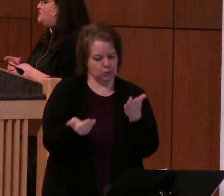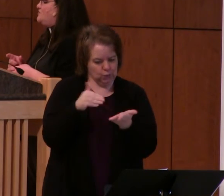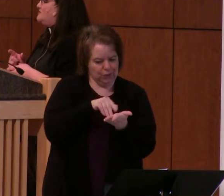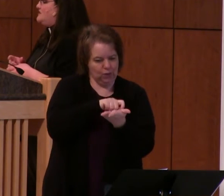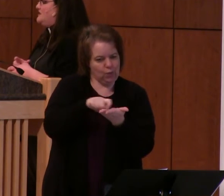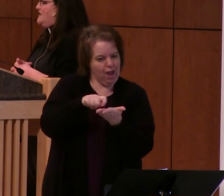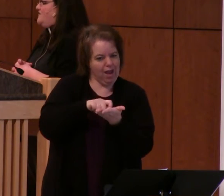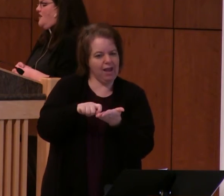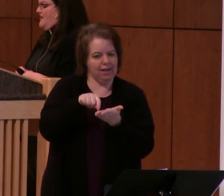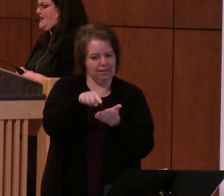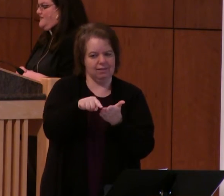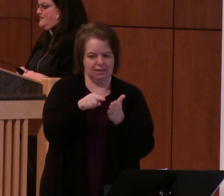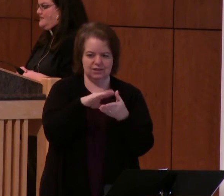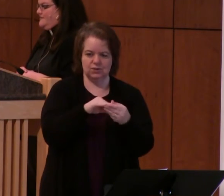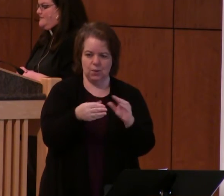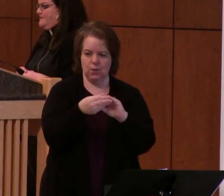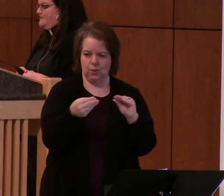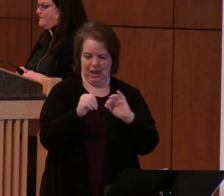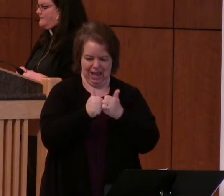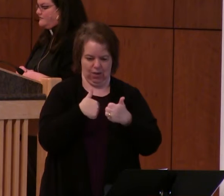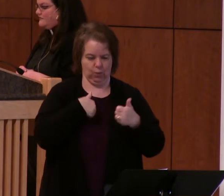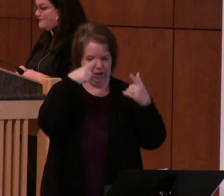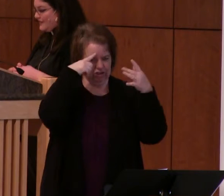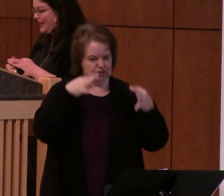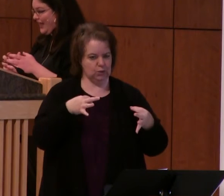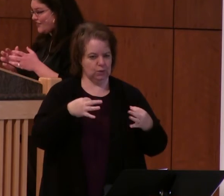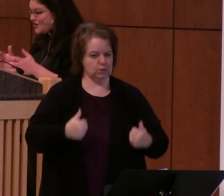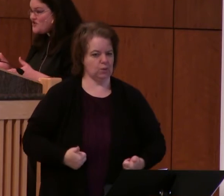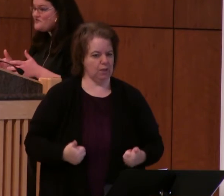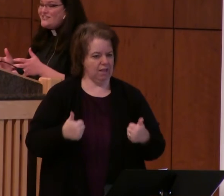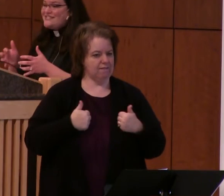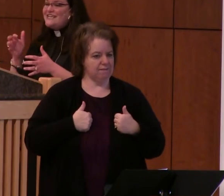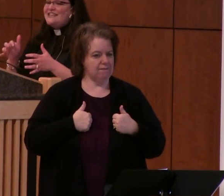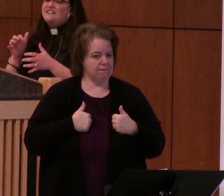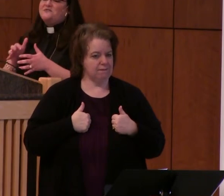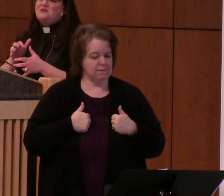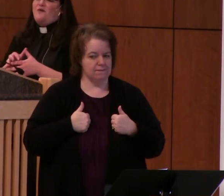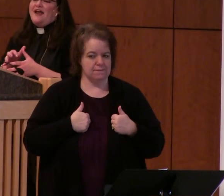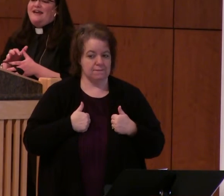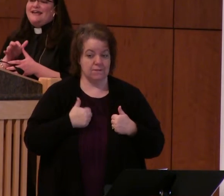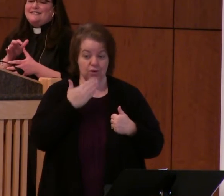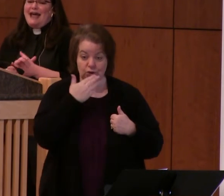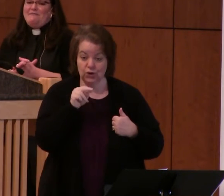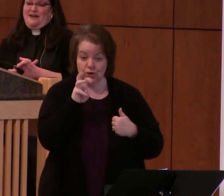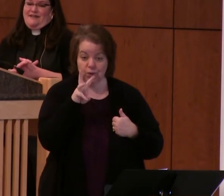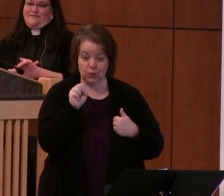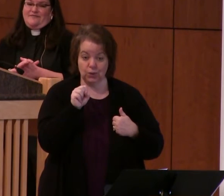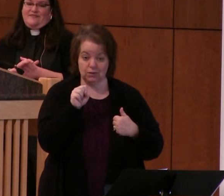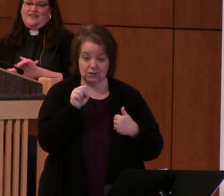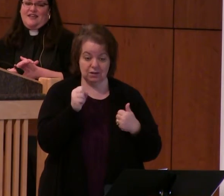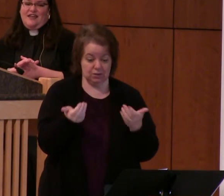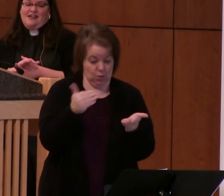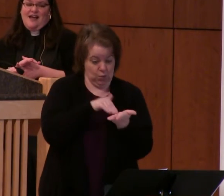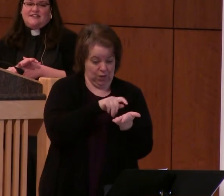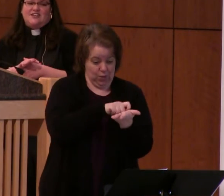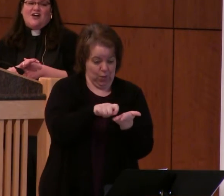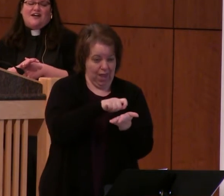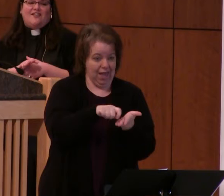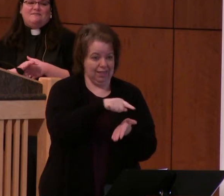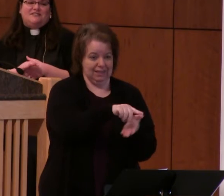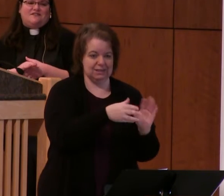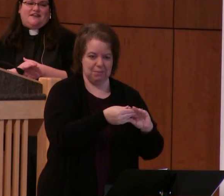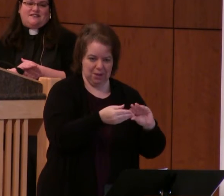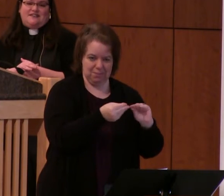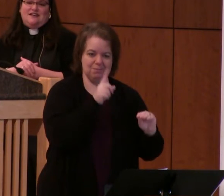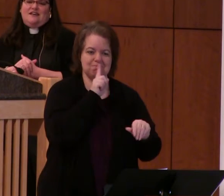way we choose to live our lives. The good news is this rewriting is happening. I